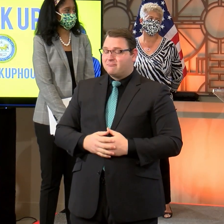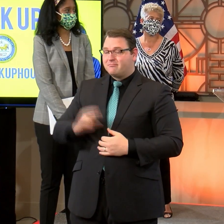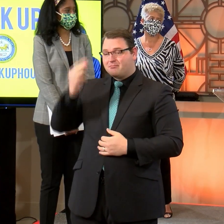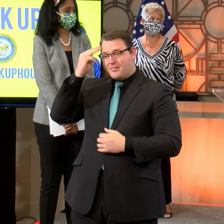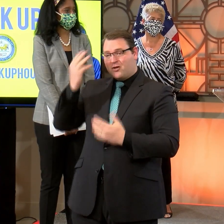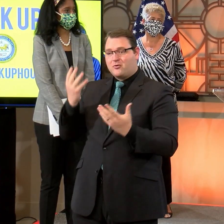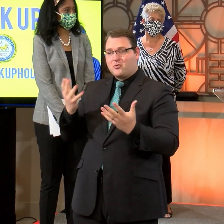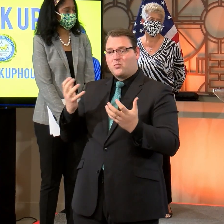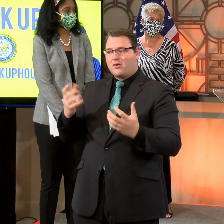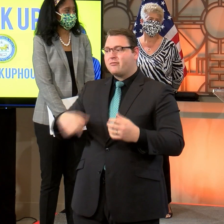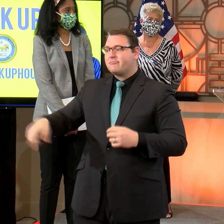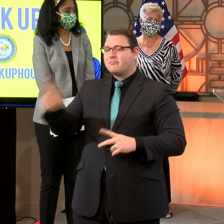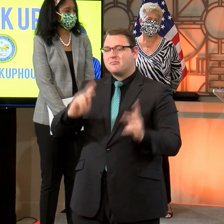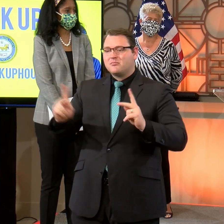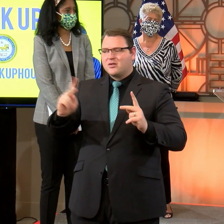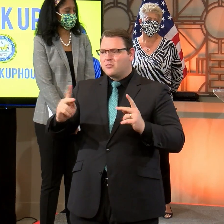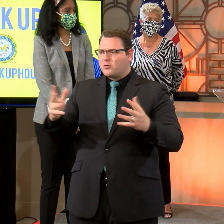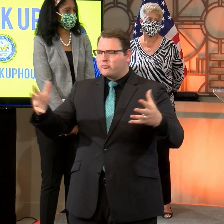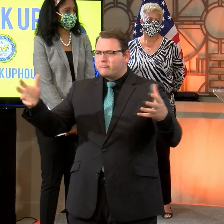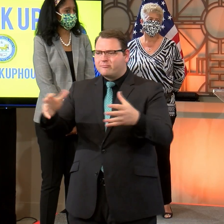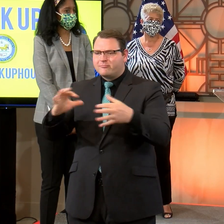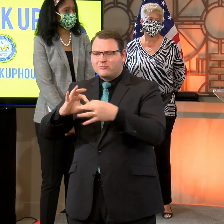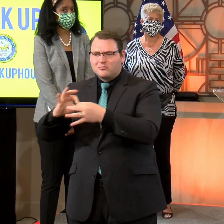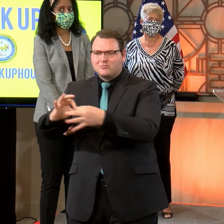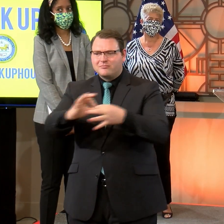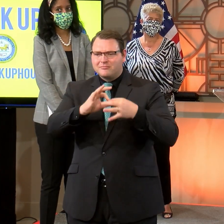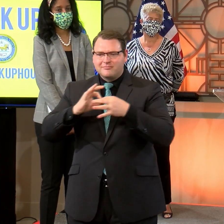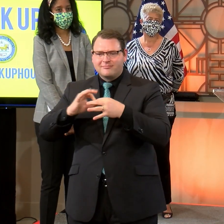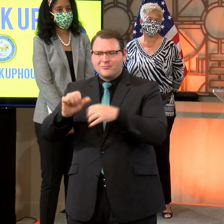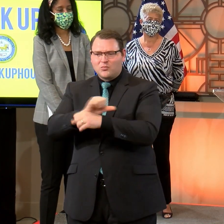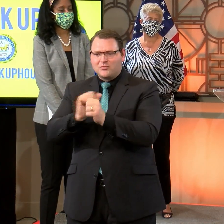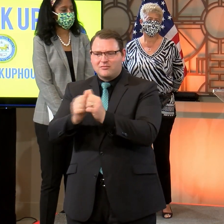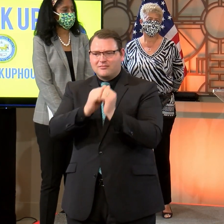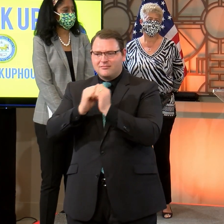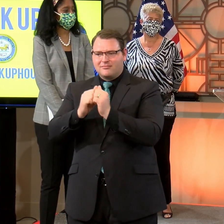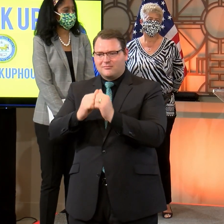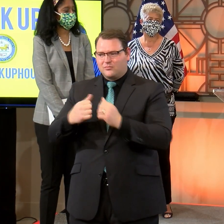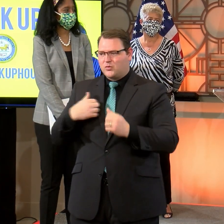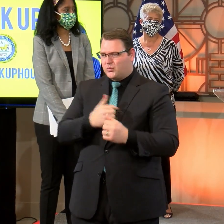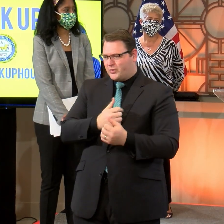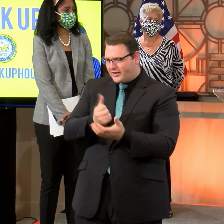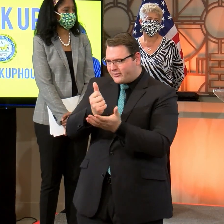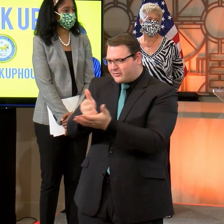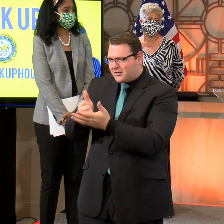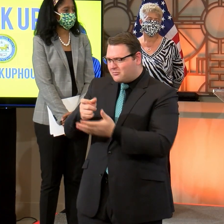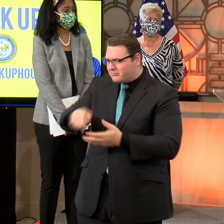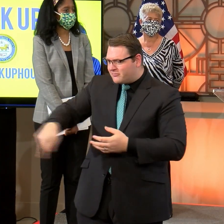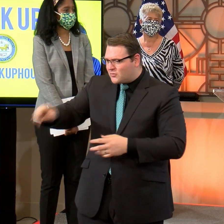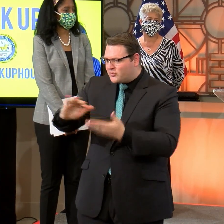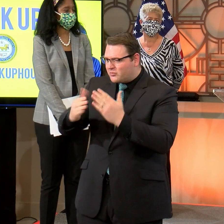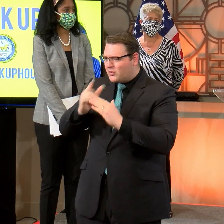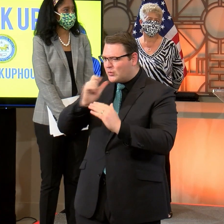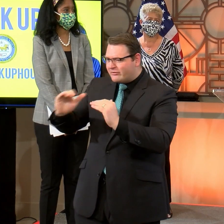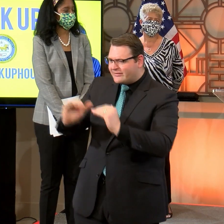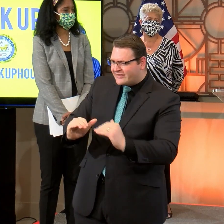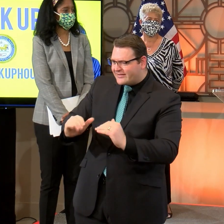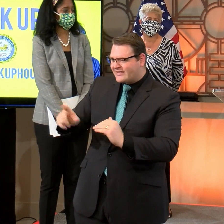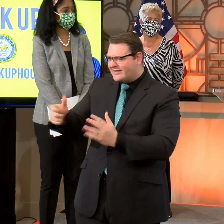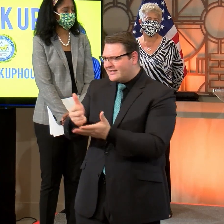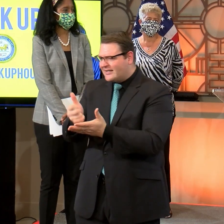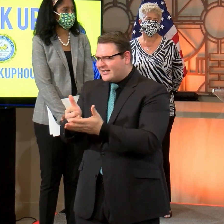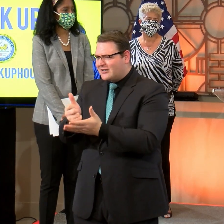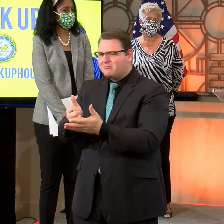call for Houstonians to come together to help us in the vulnerable and underserved areas. We have